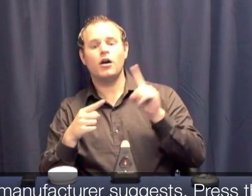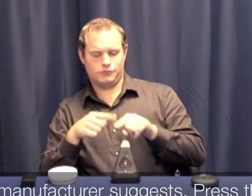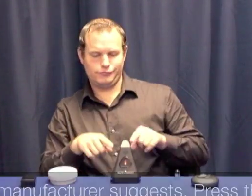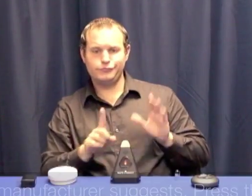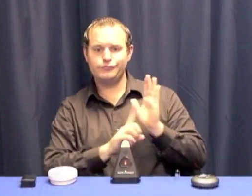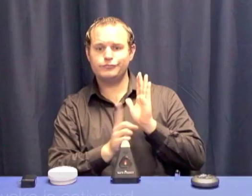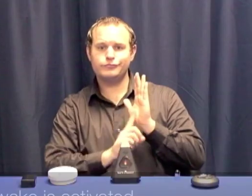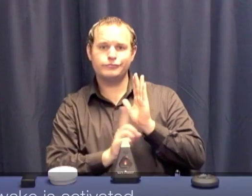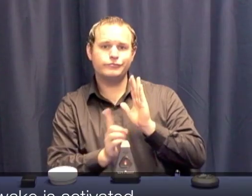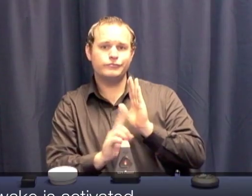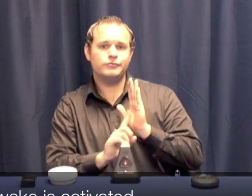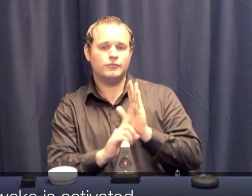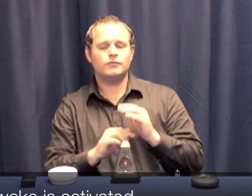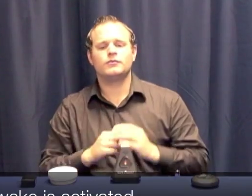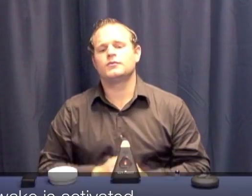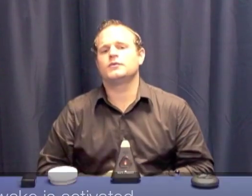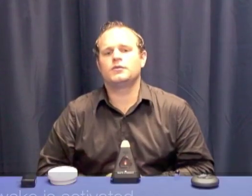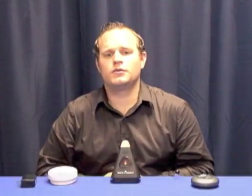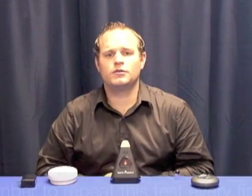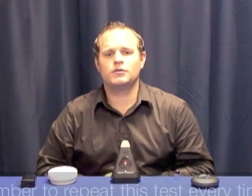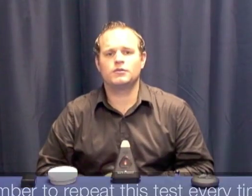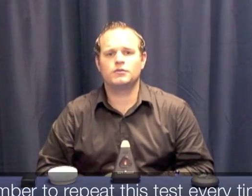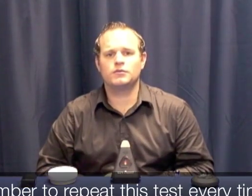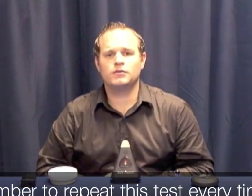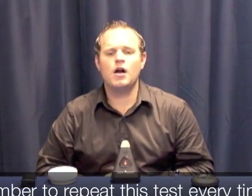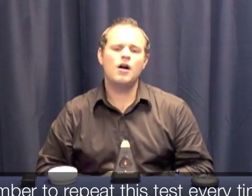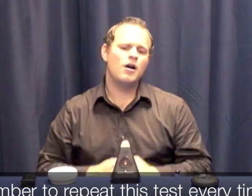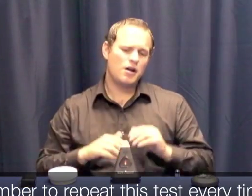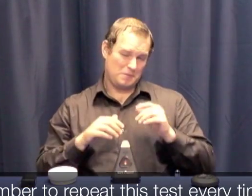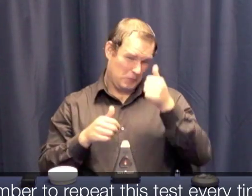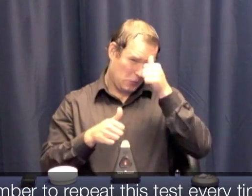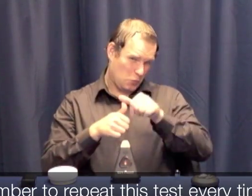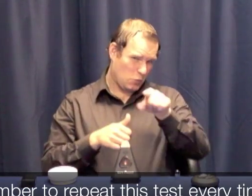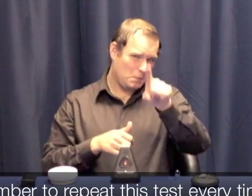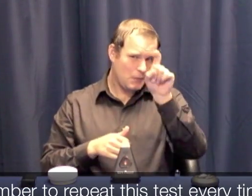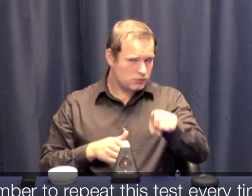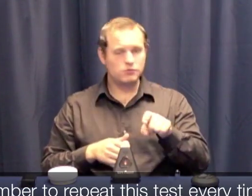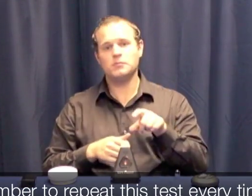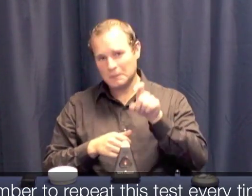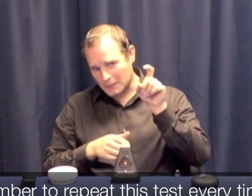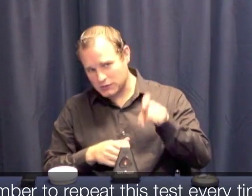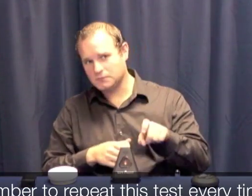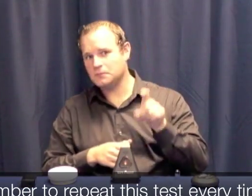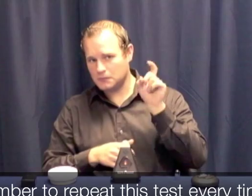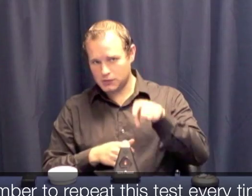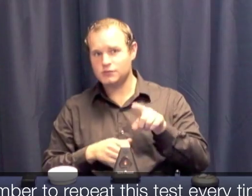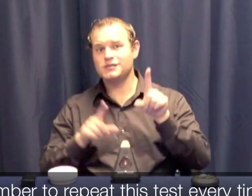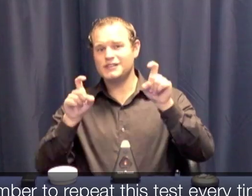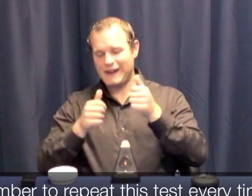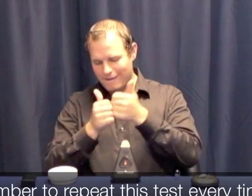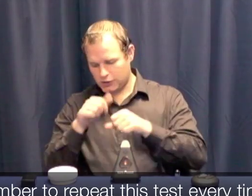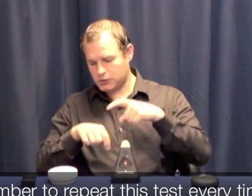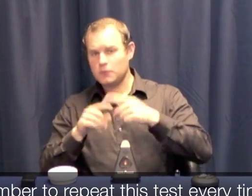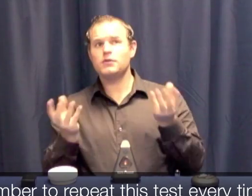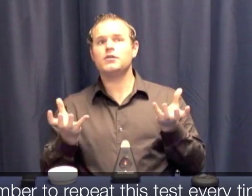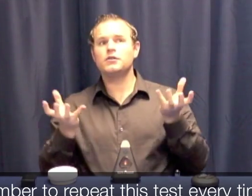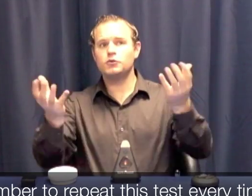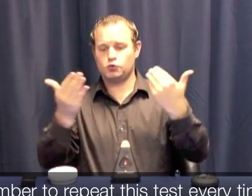test button or however the smoke alarm manufacturer suggests. Press the button for at least 30 seconds or until the SafeAwake